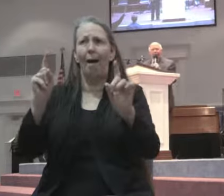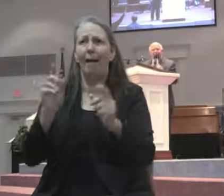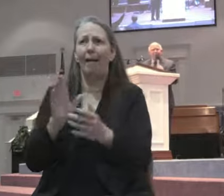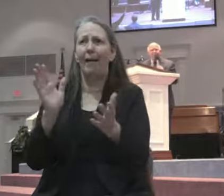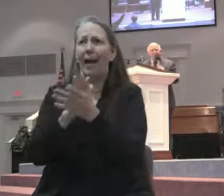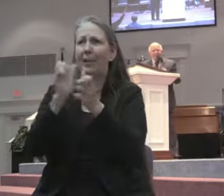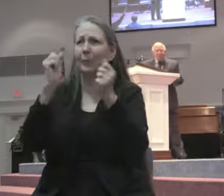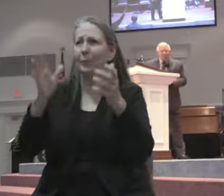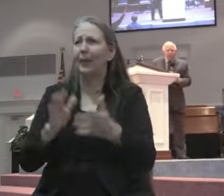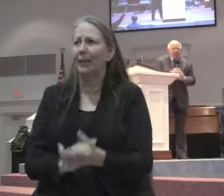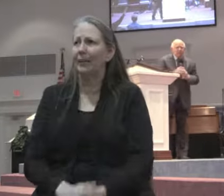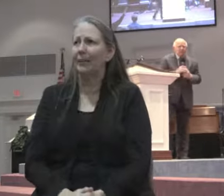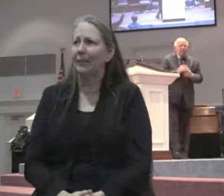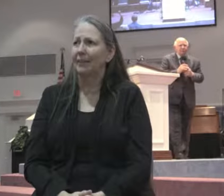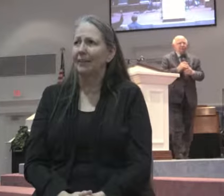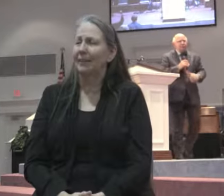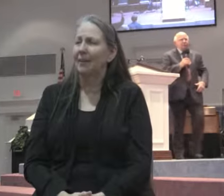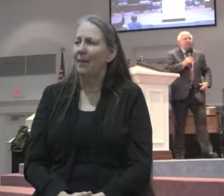Hallelujah.